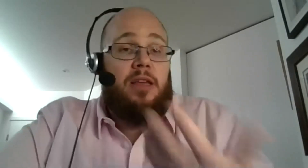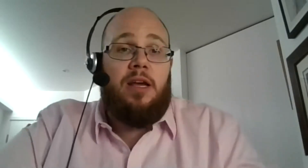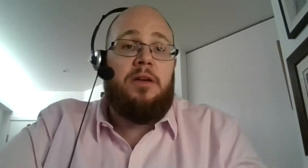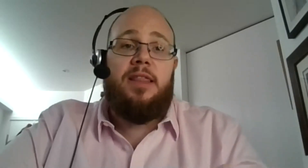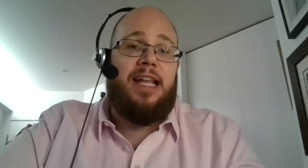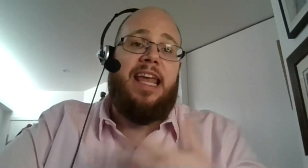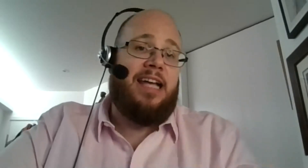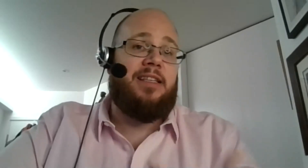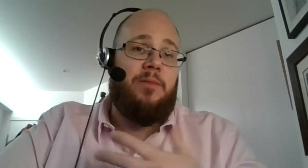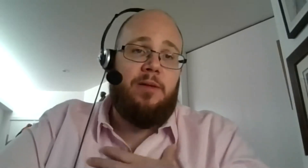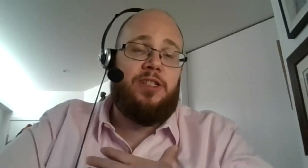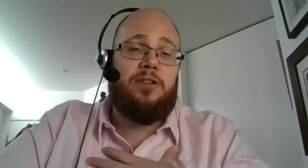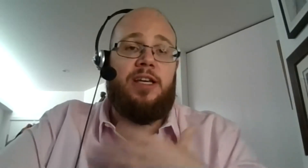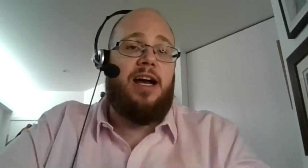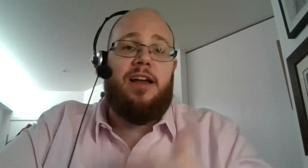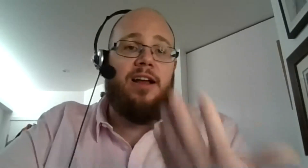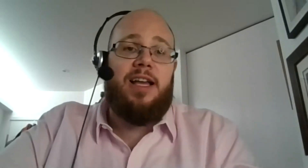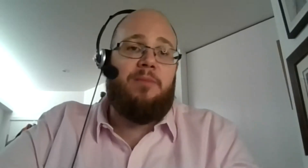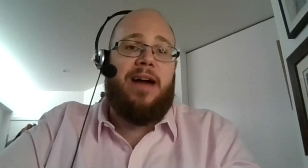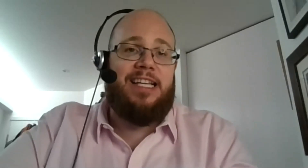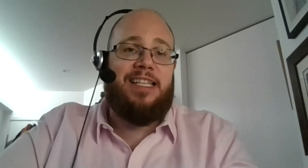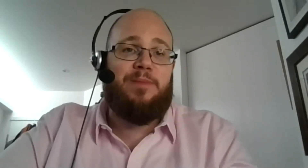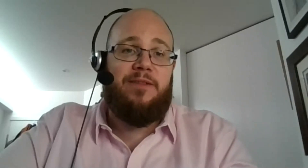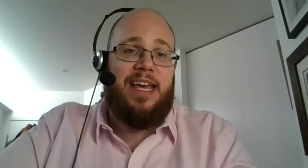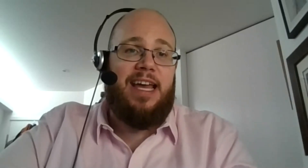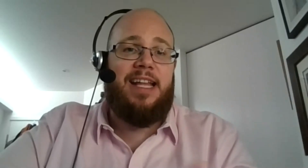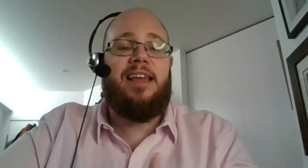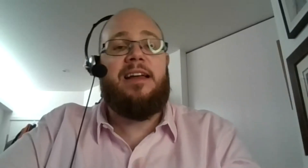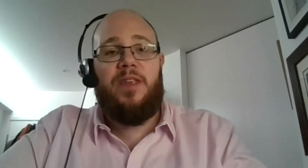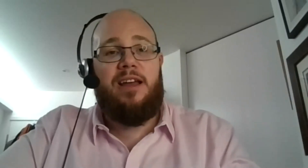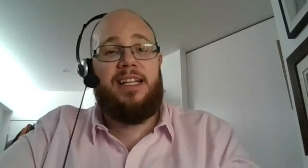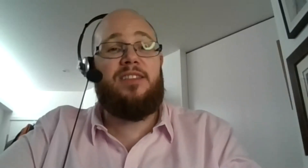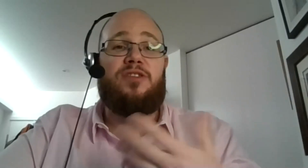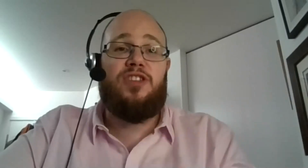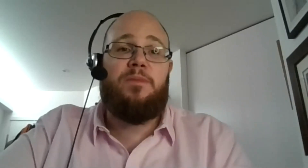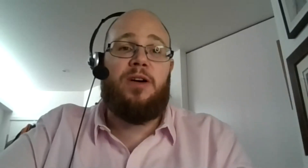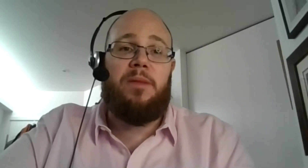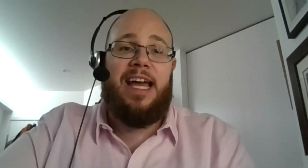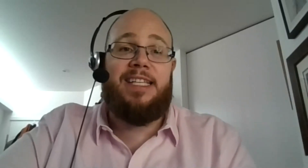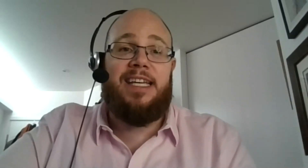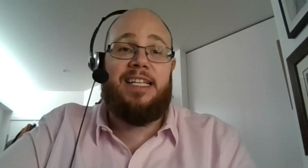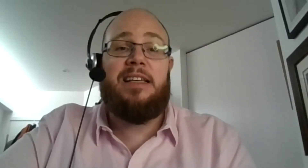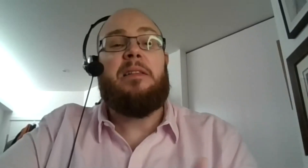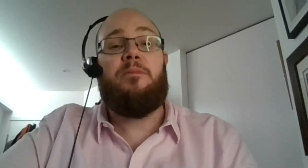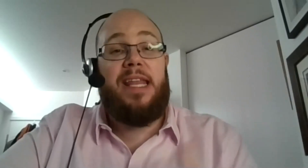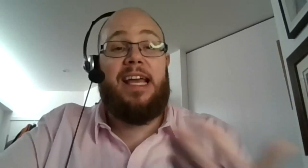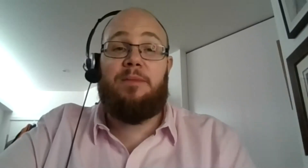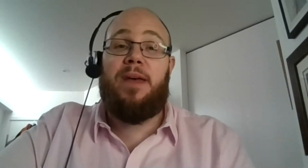know, then yes, I mean, I'm a doctor, I can manage this bit of kit. You know, it's not super complicated, but it is a bit